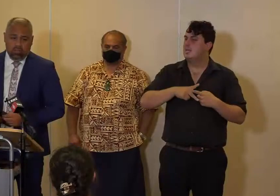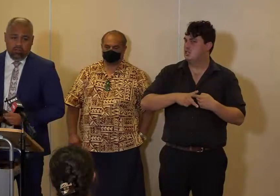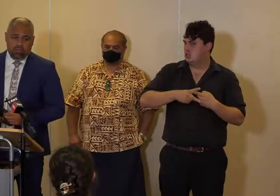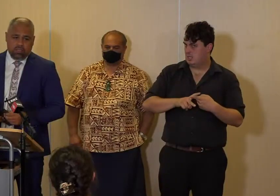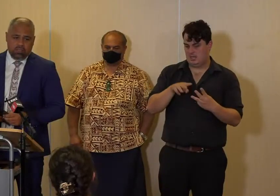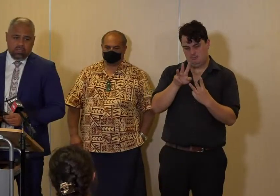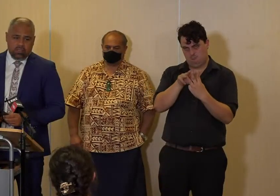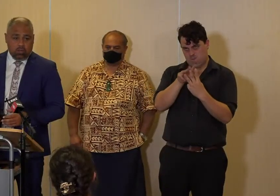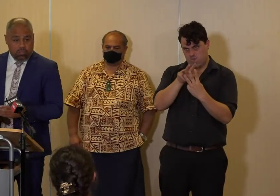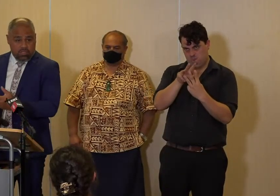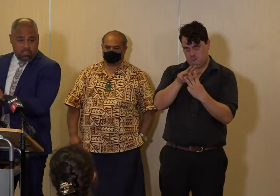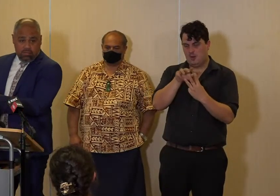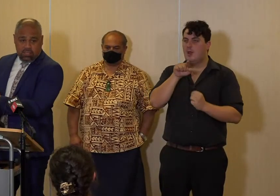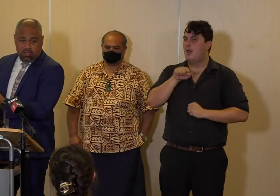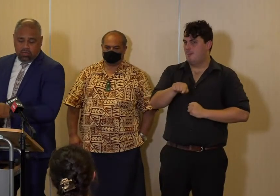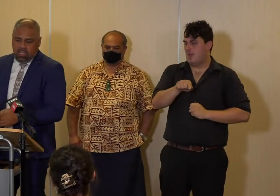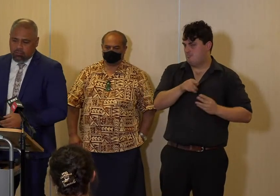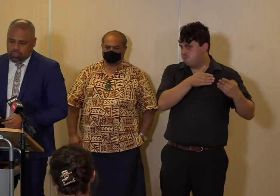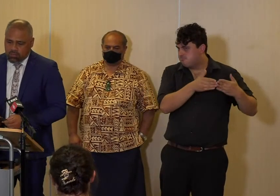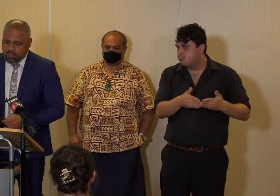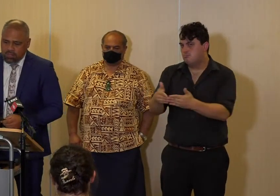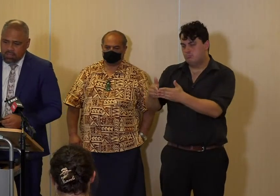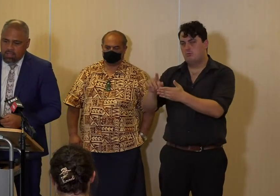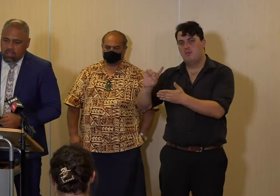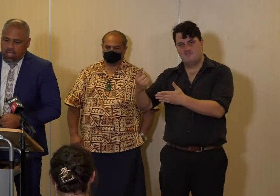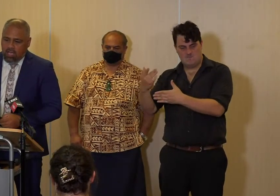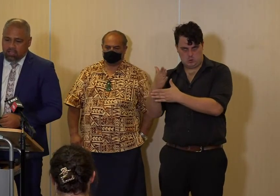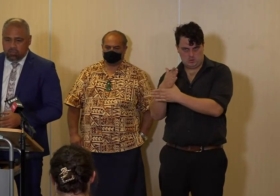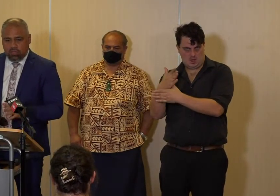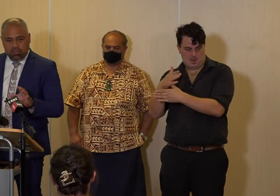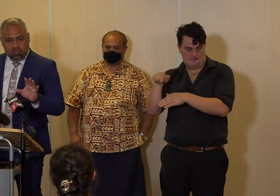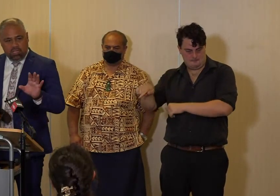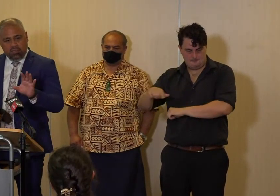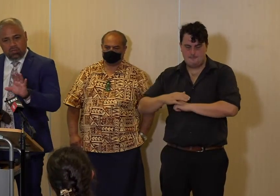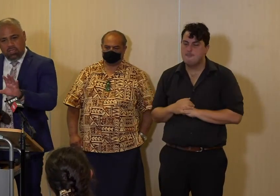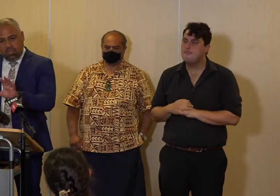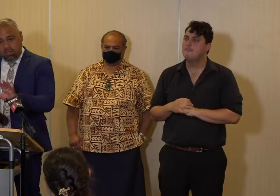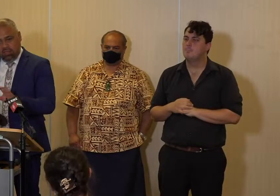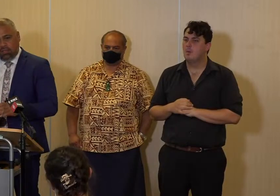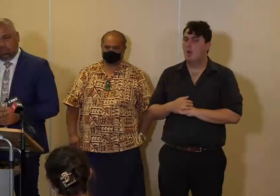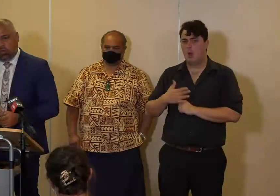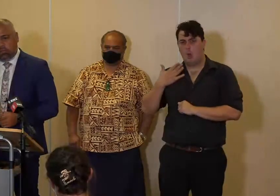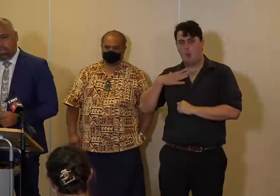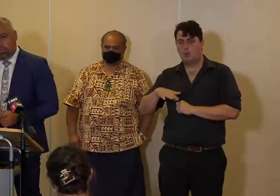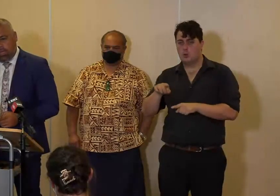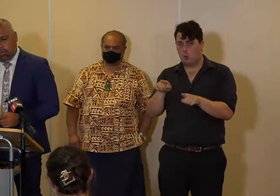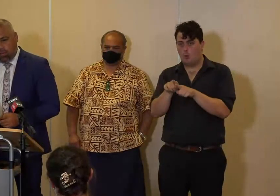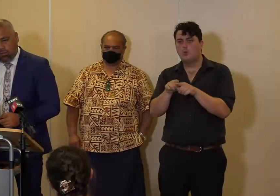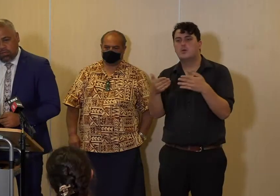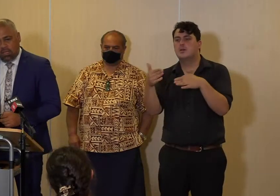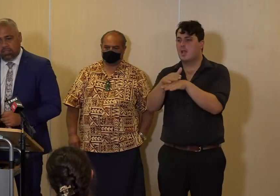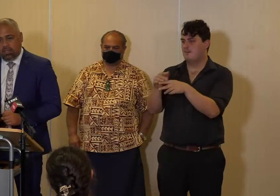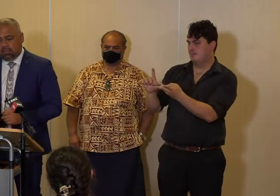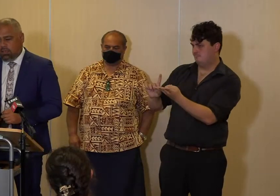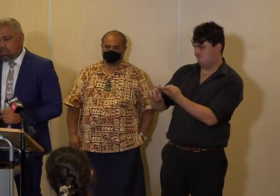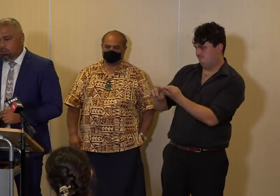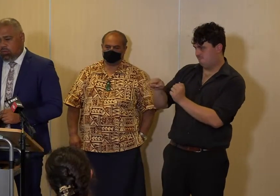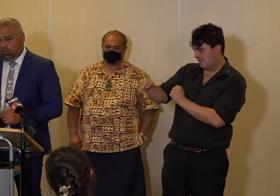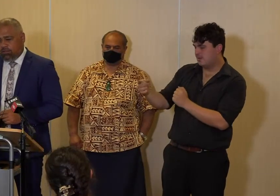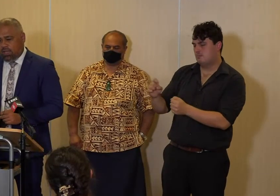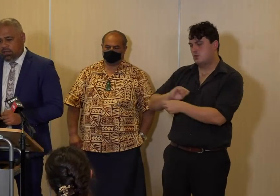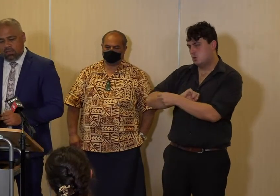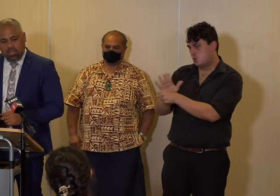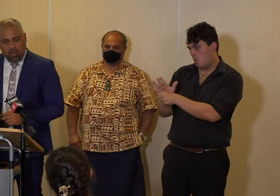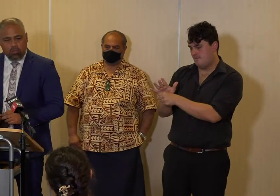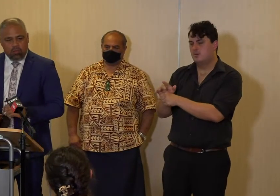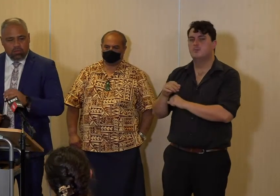deploy in the first instance, in particular on naval ships. I just want to touch on another comment made about COVID-19.